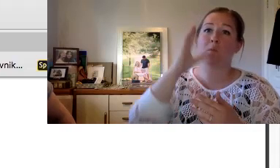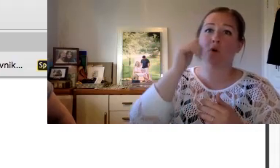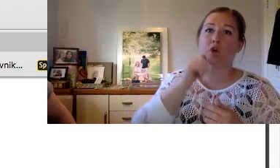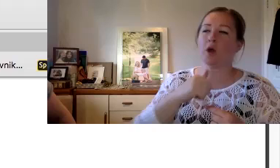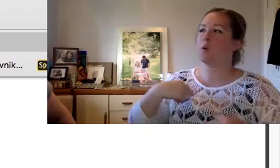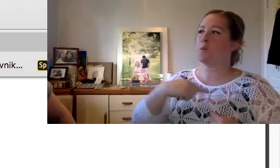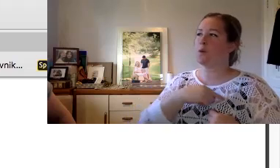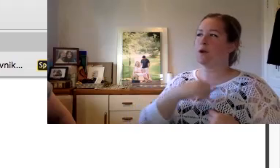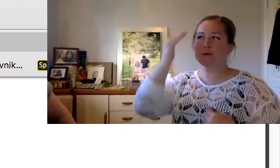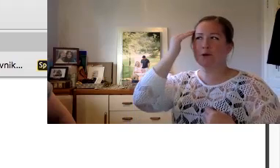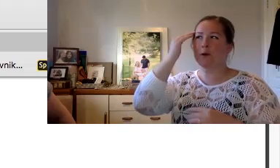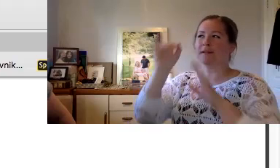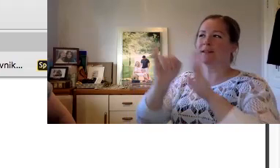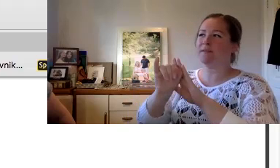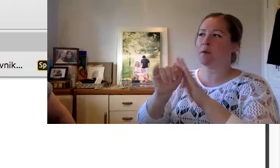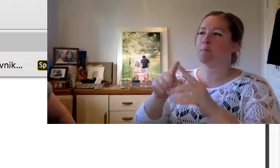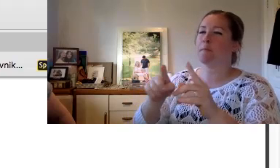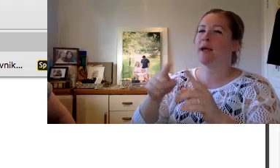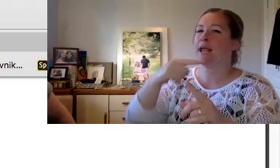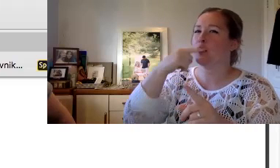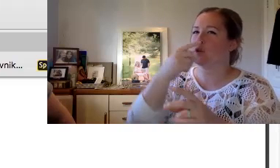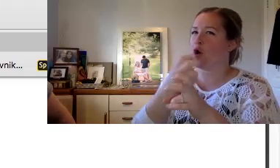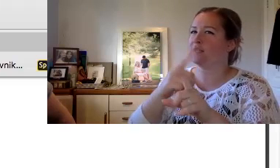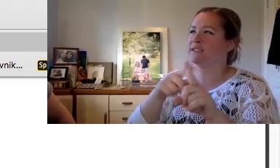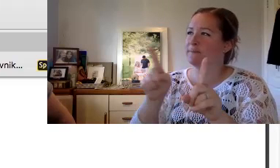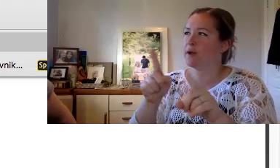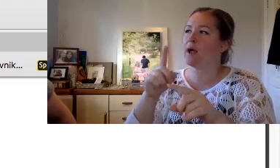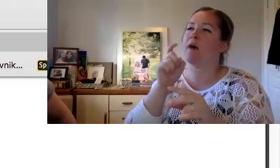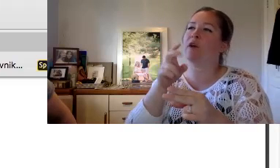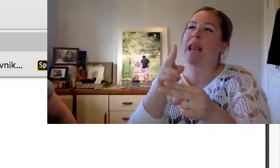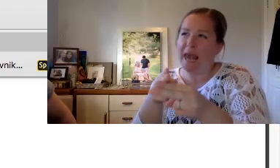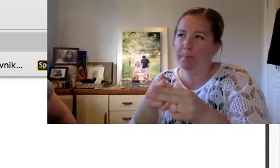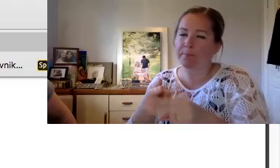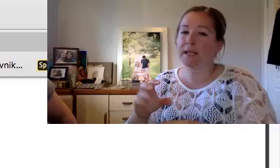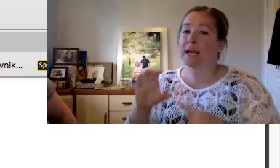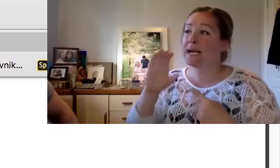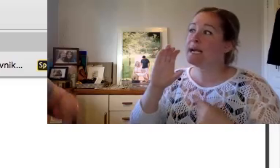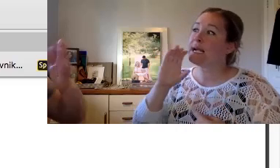Cousin. If you're talking about boy, girl, we never know. We have to identify. For hearing,